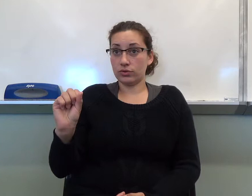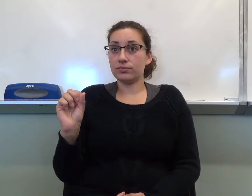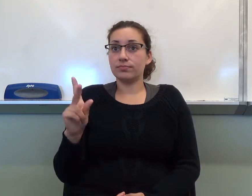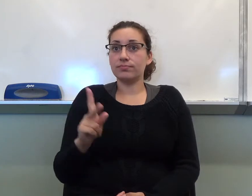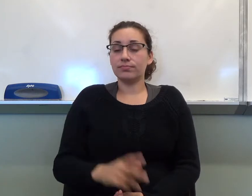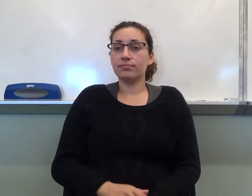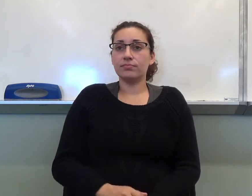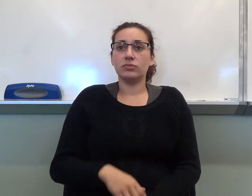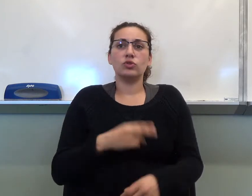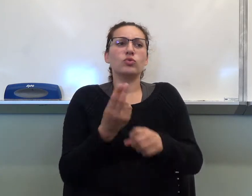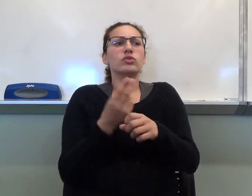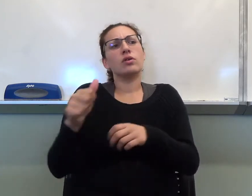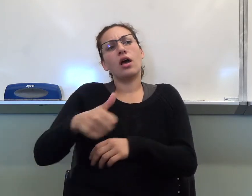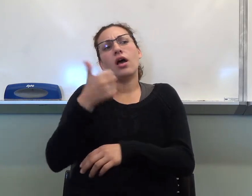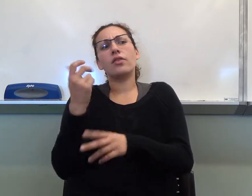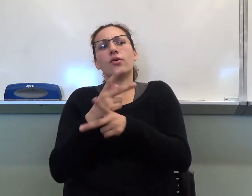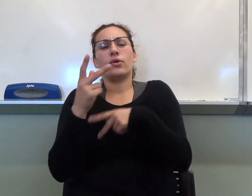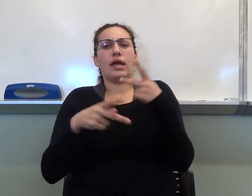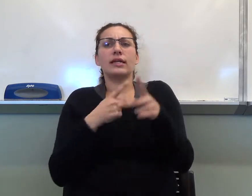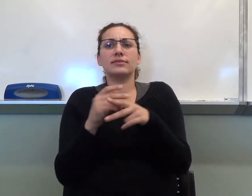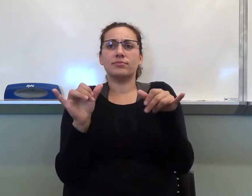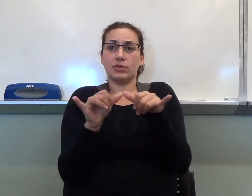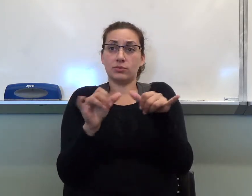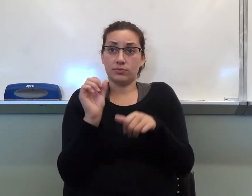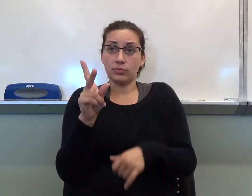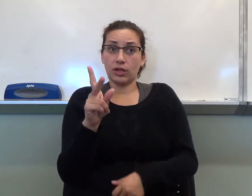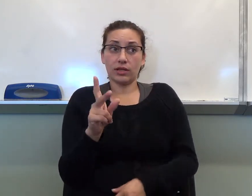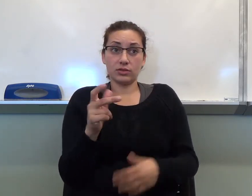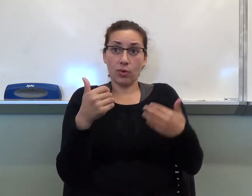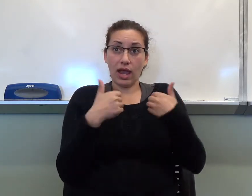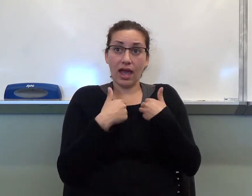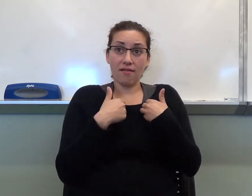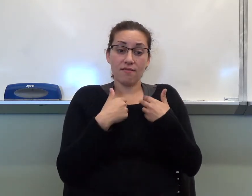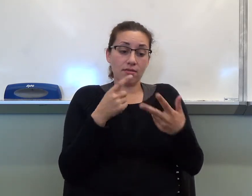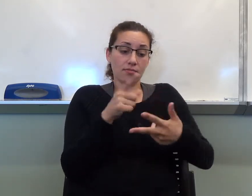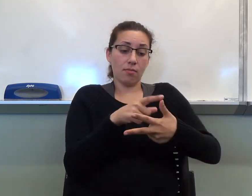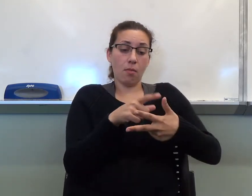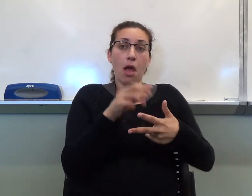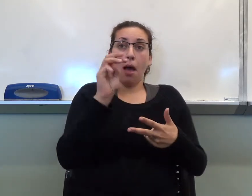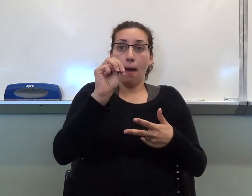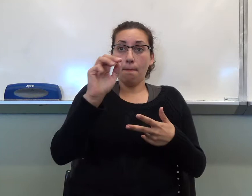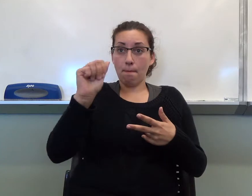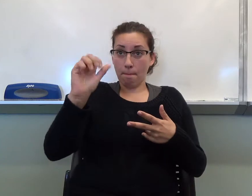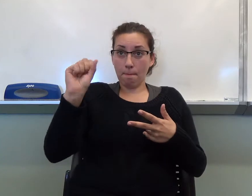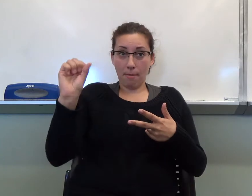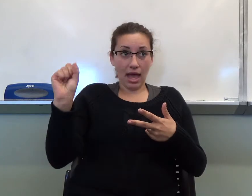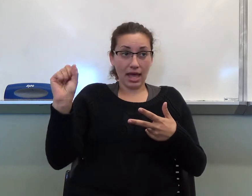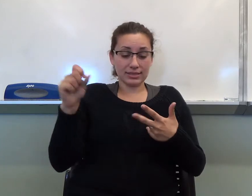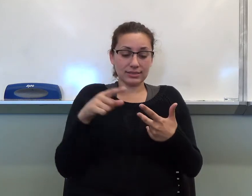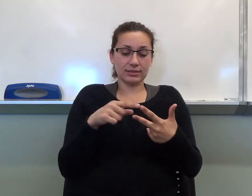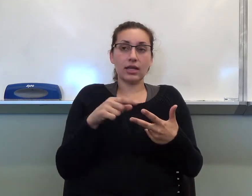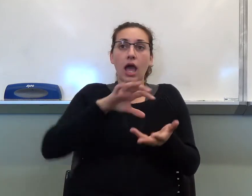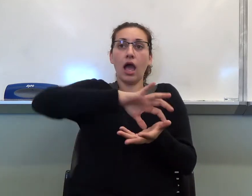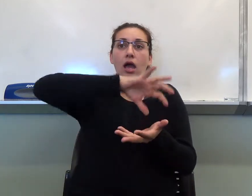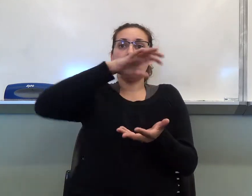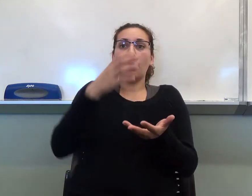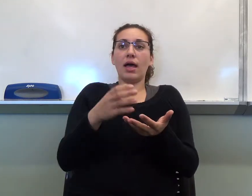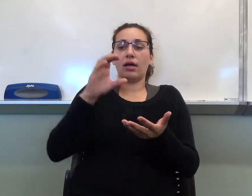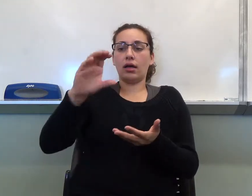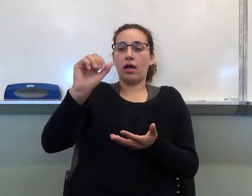the metric system. We always have things like mass and capacity, and they do have these things